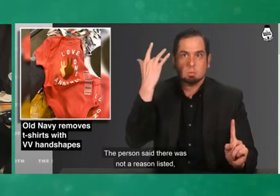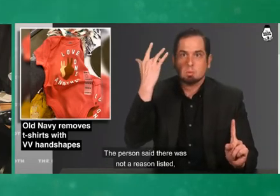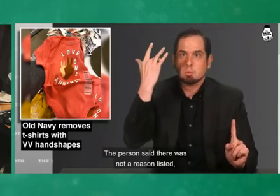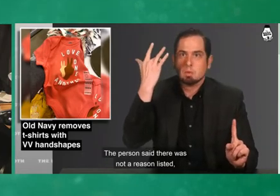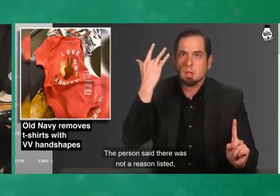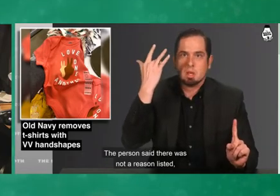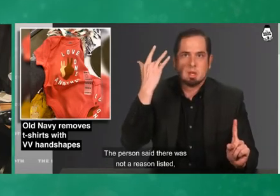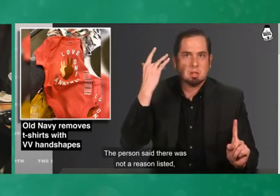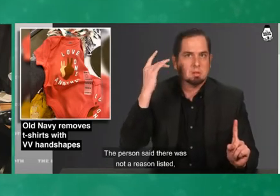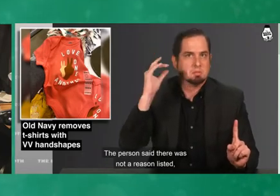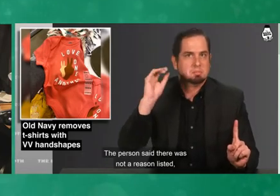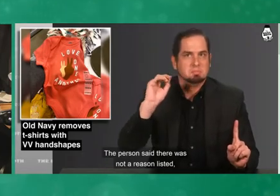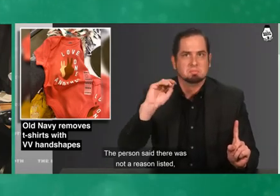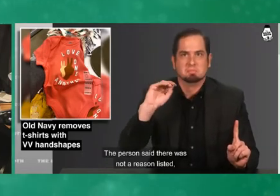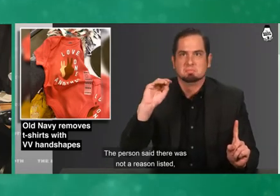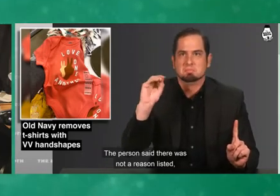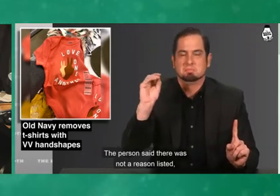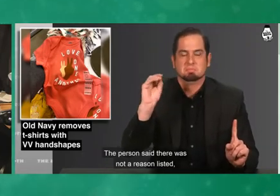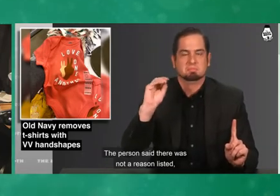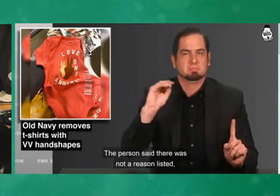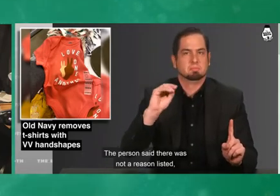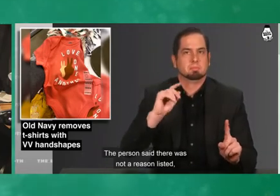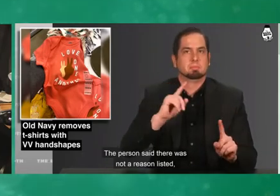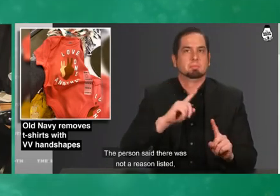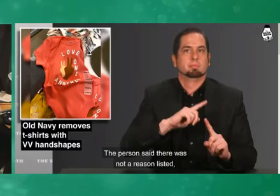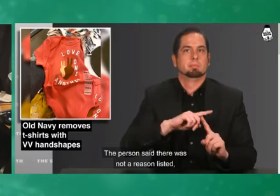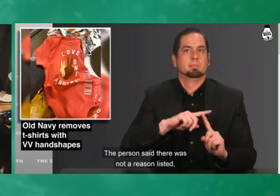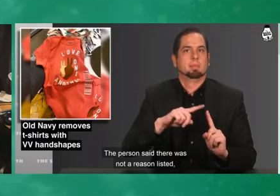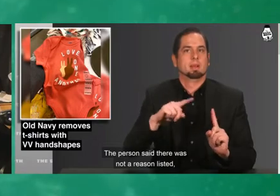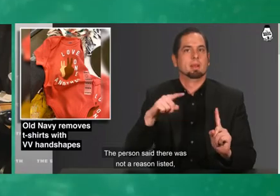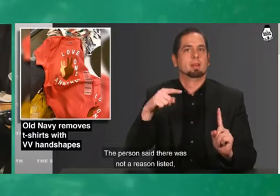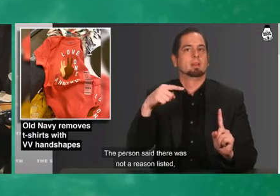reason why? No,